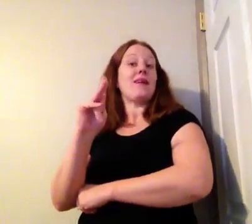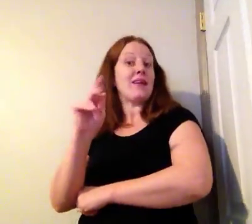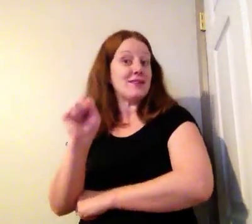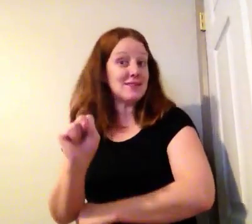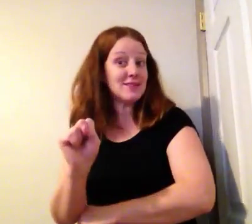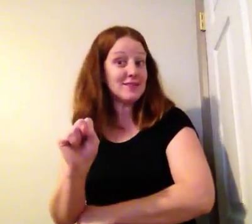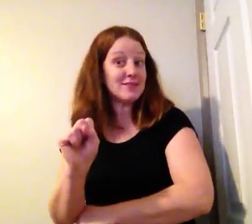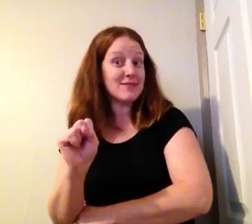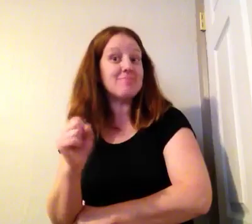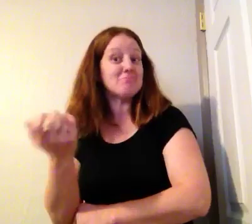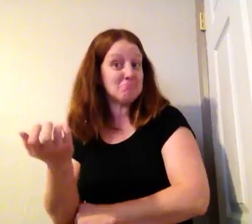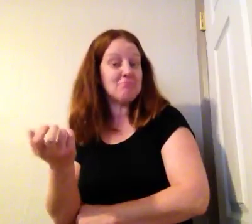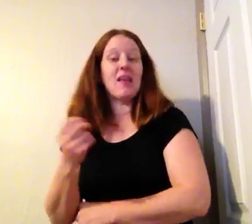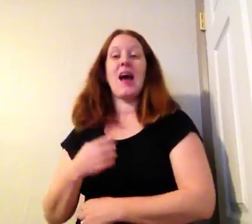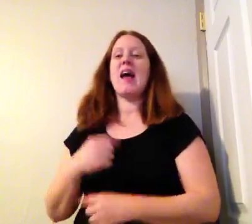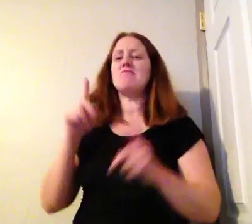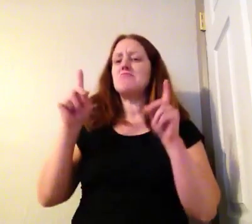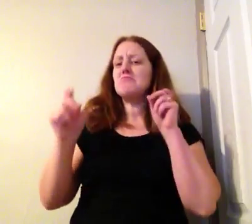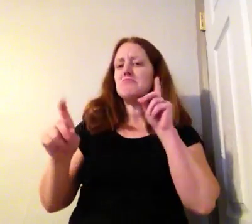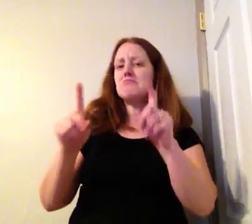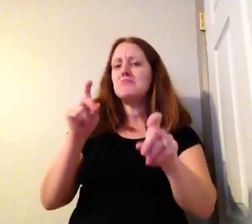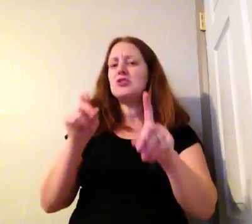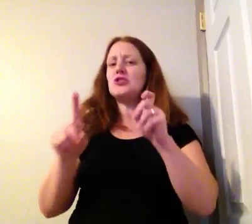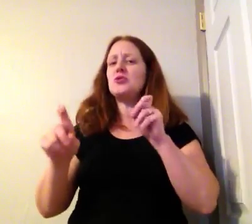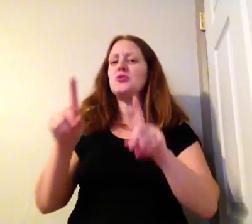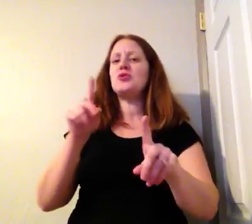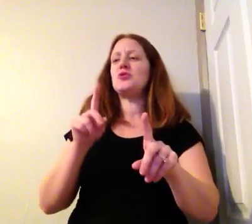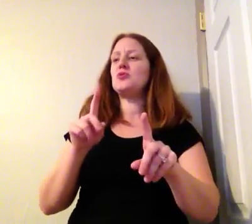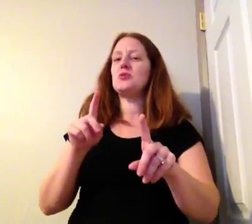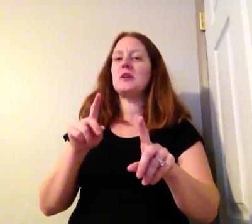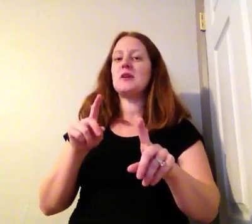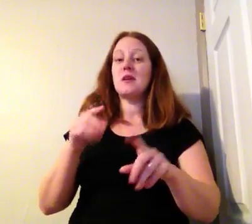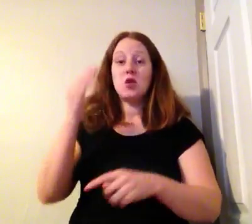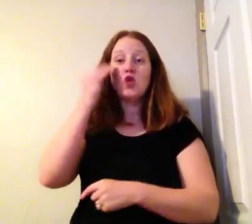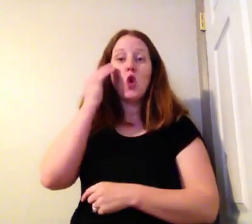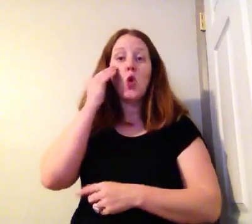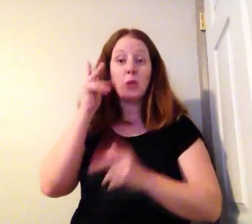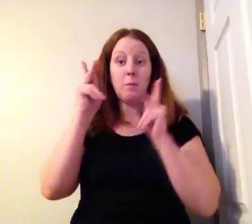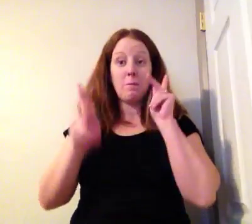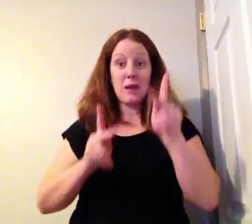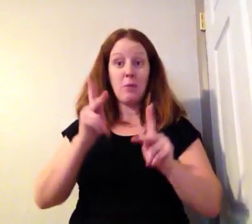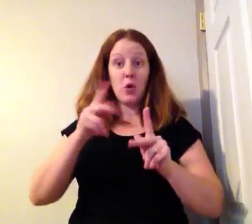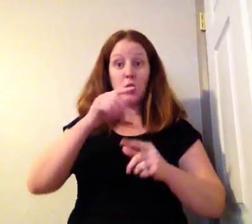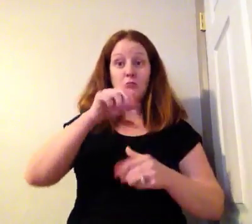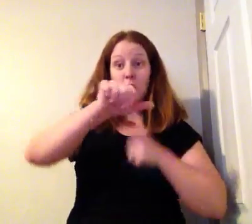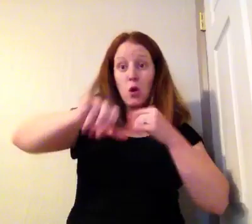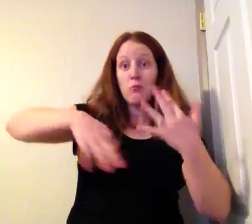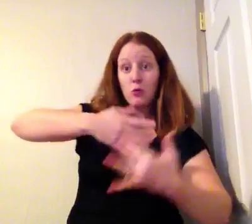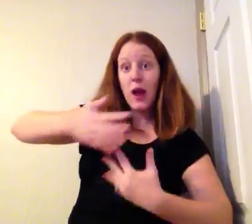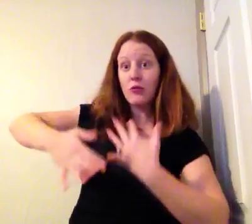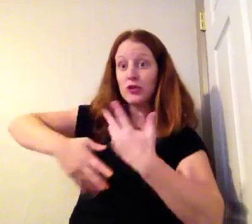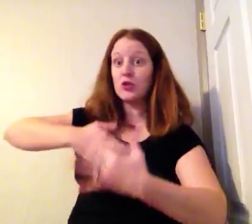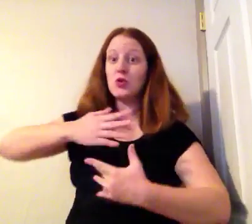you to acquaint yourself with the person behind, in the front, on the side, and chat about the